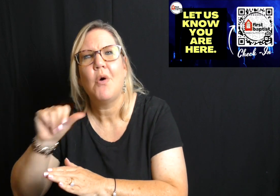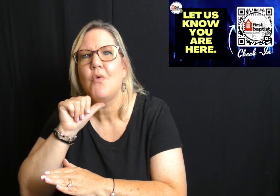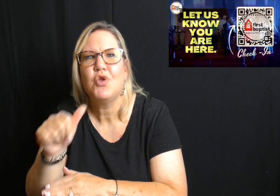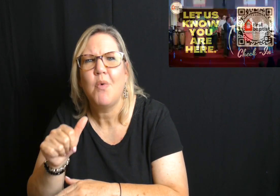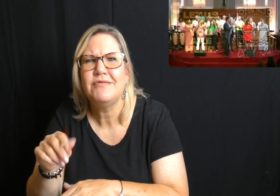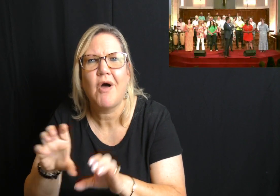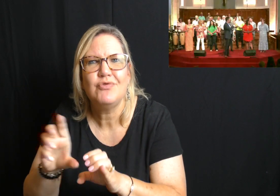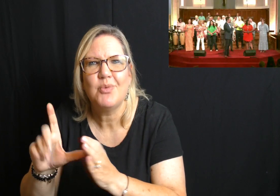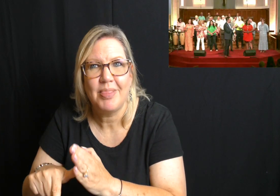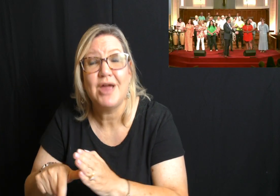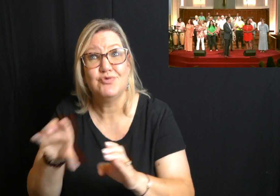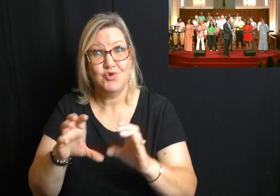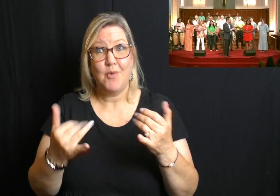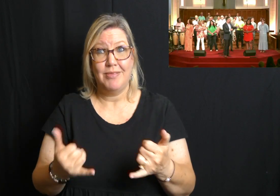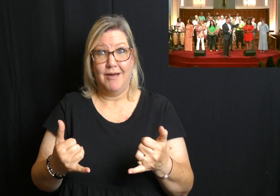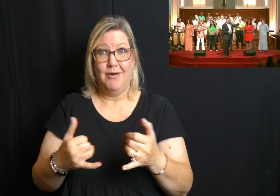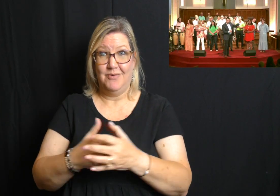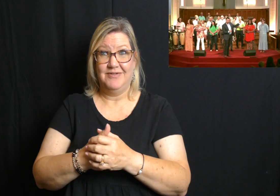do it later, do it now, come on.